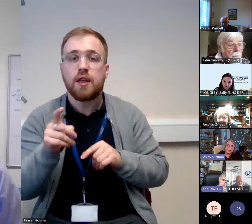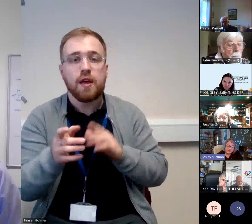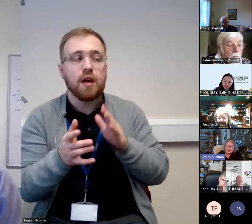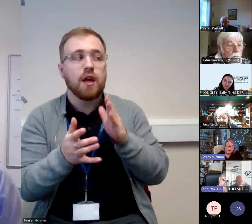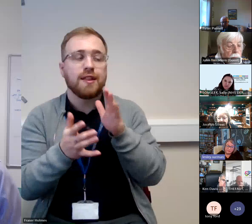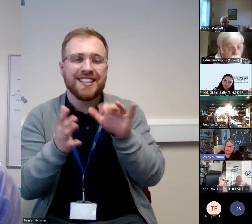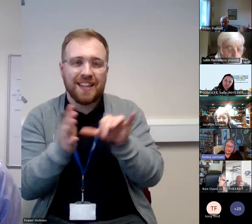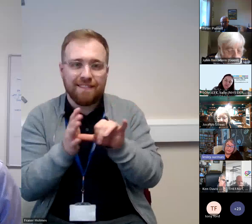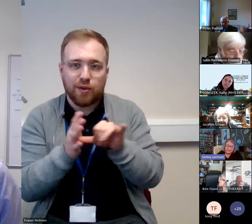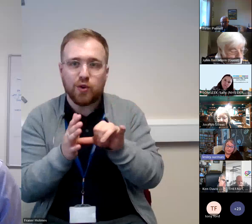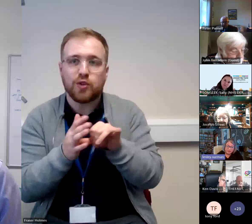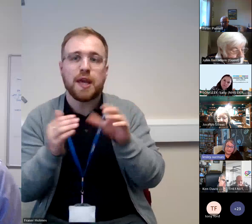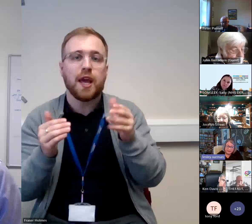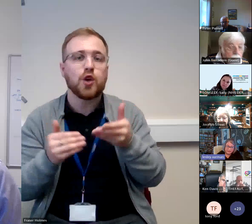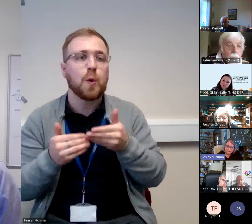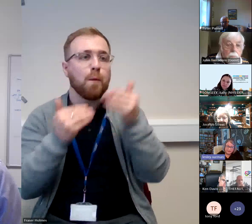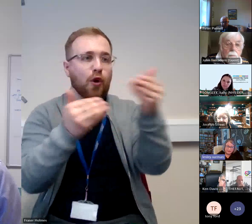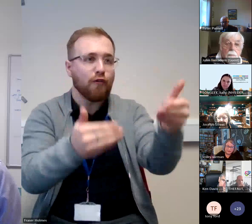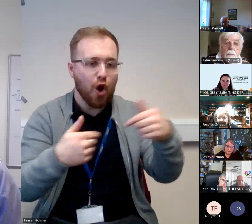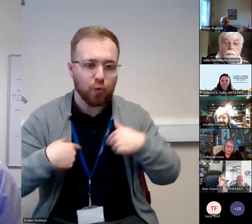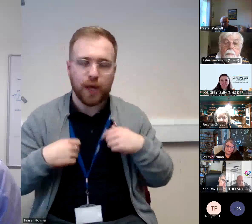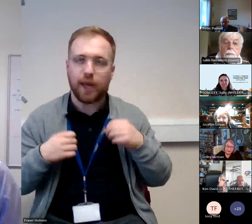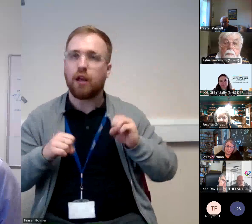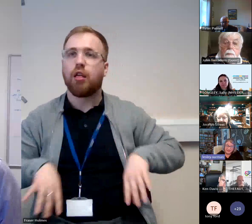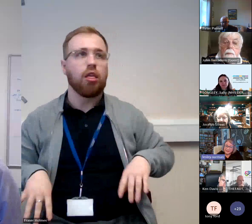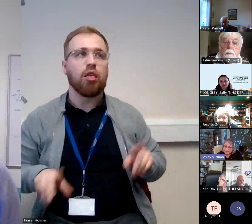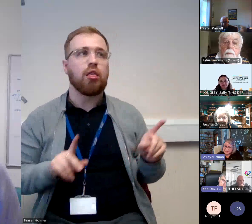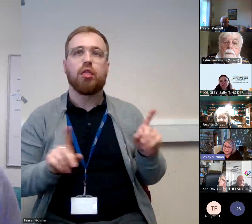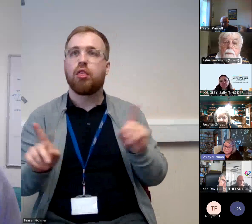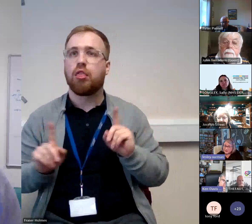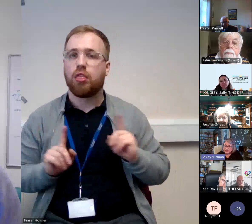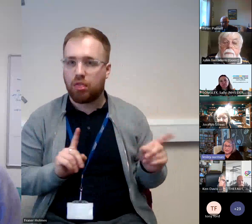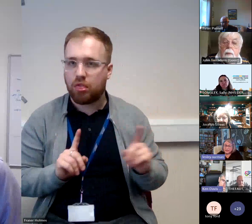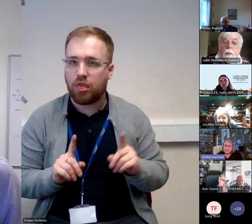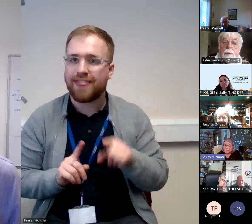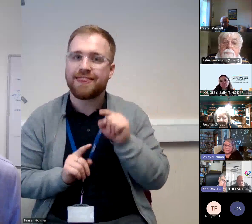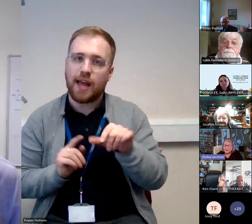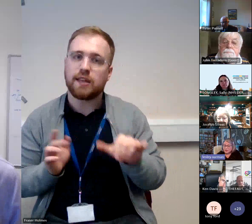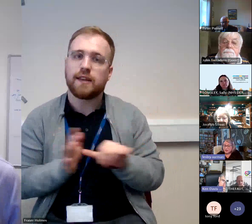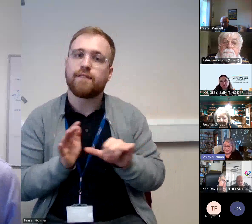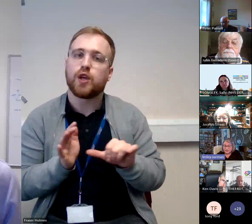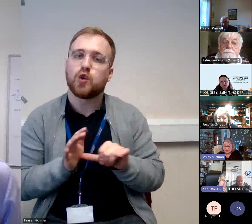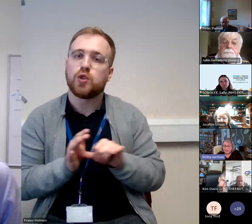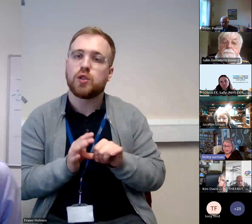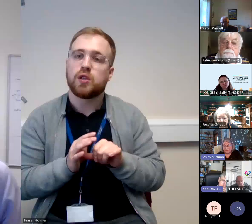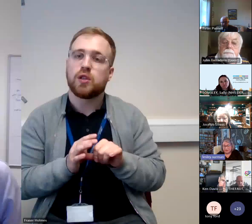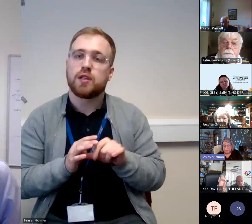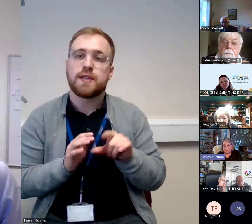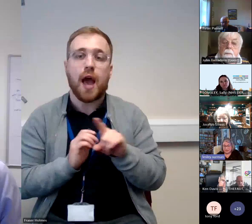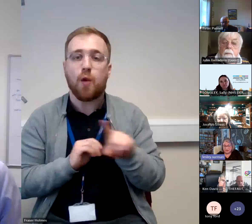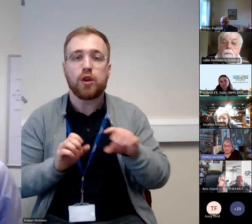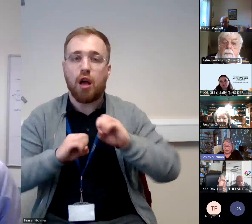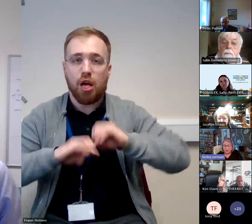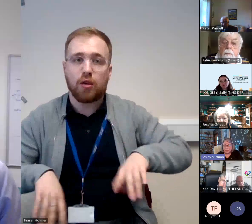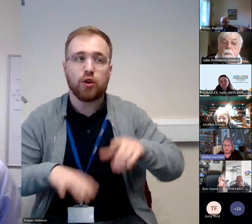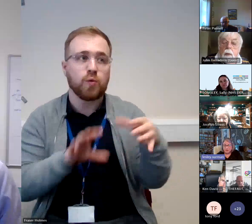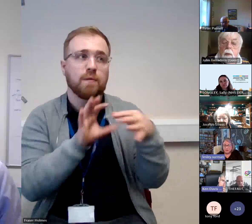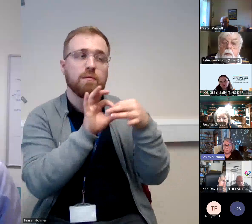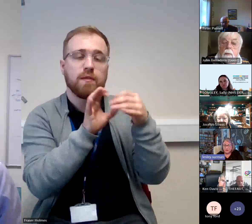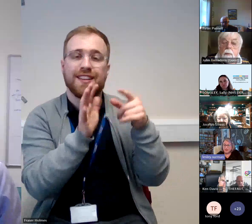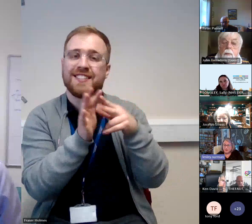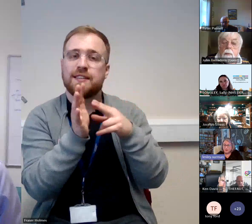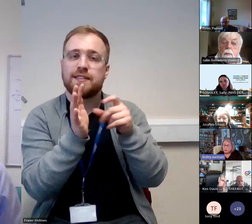is, Mike. You move on from it and then we're left stranded. And that's a difficulty. Now, we're not stranded because we have got the Denton Hub coming